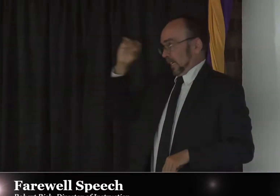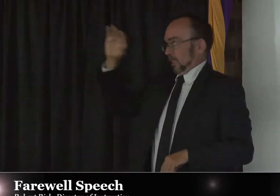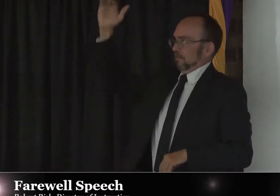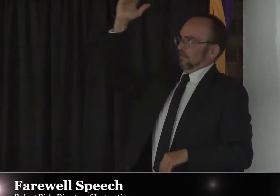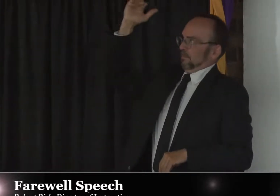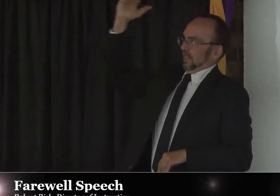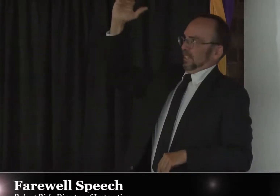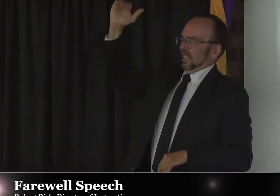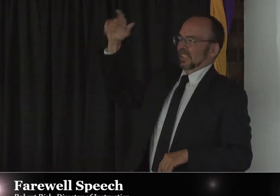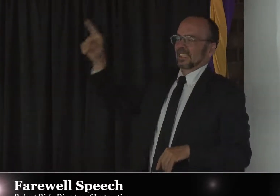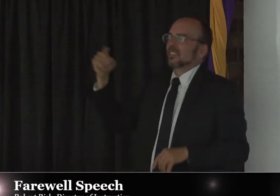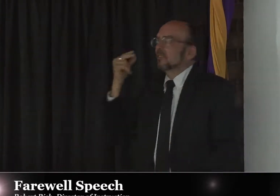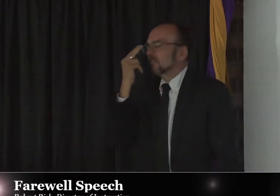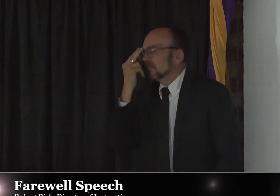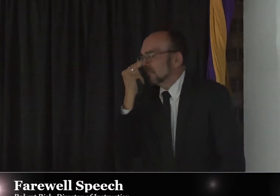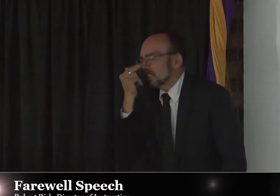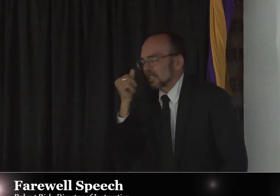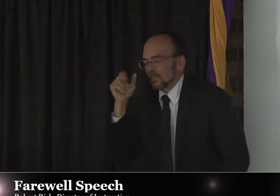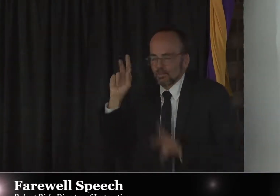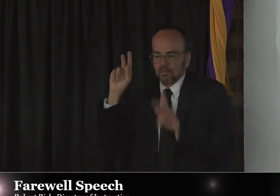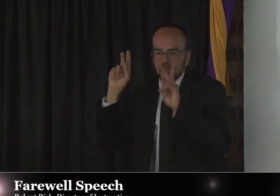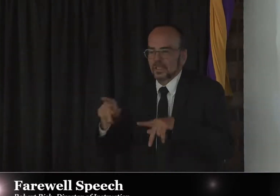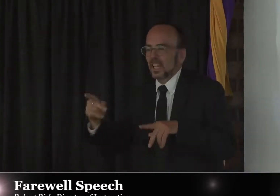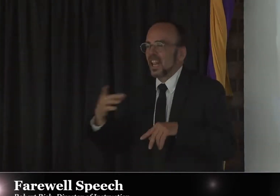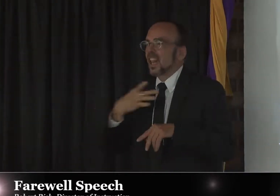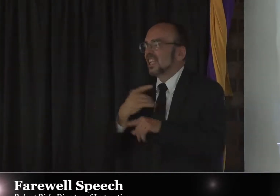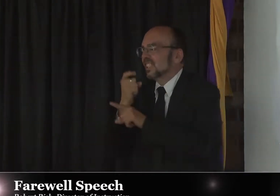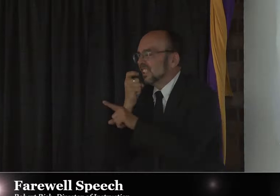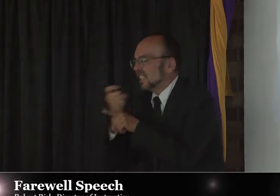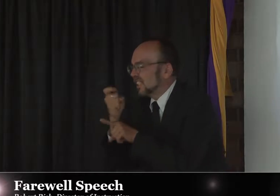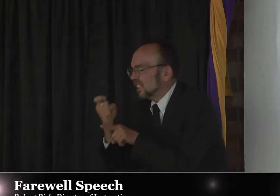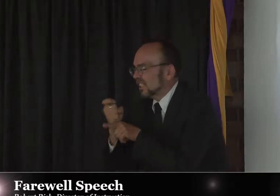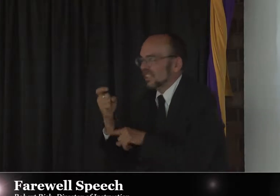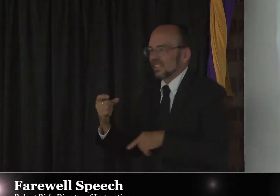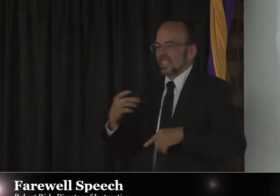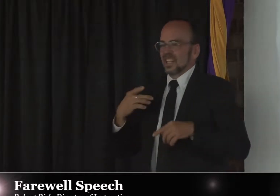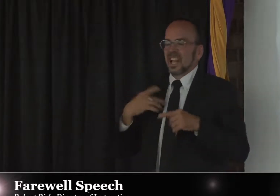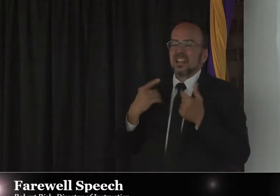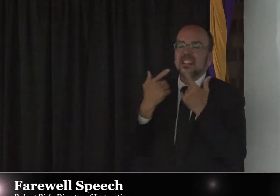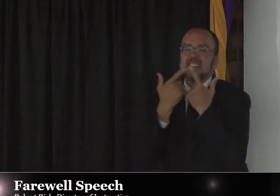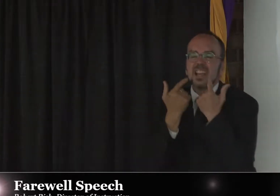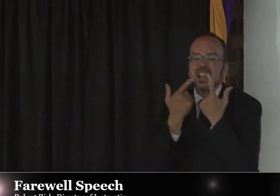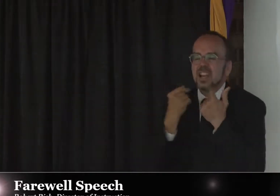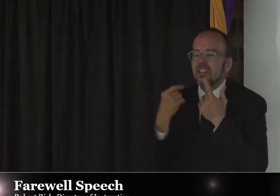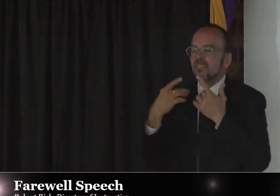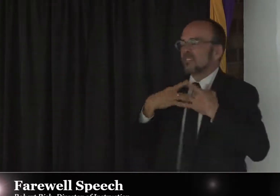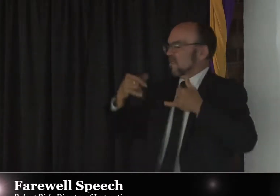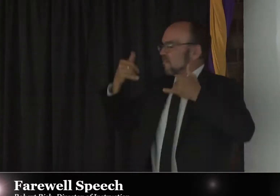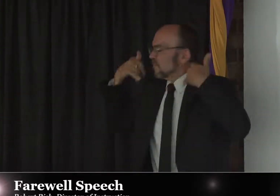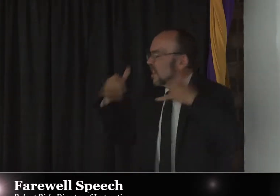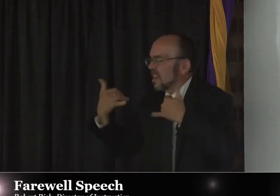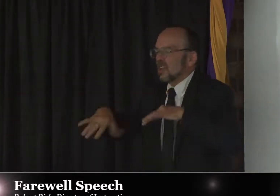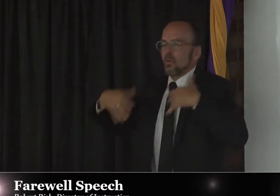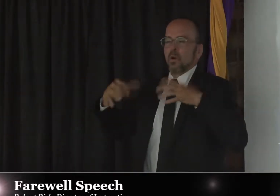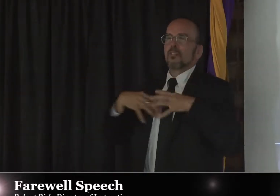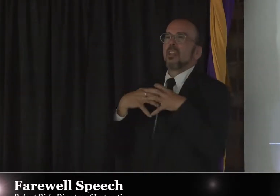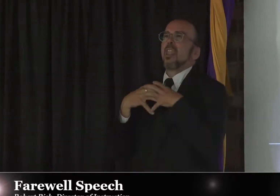a guy, very tall guy, so funny. He loved to tease, loved to laugh, loved to